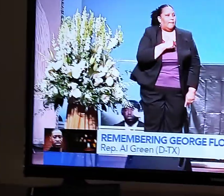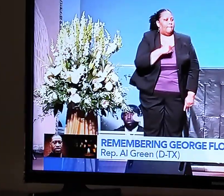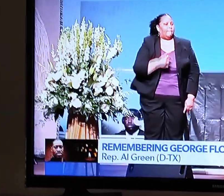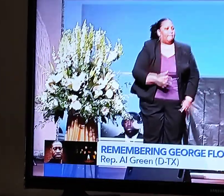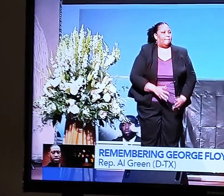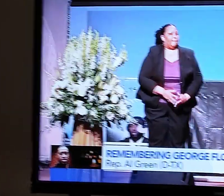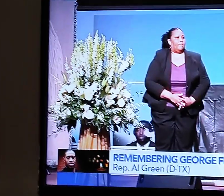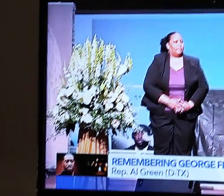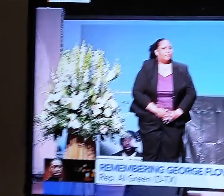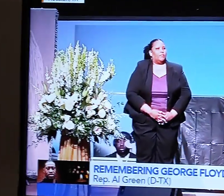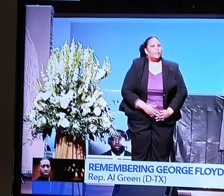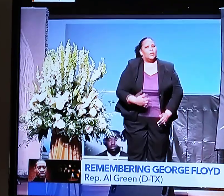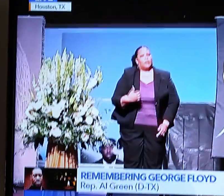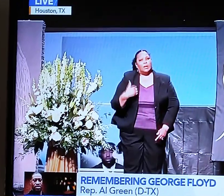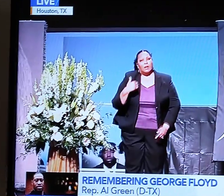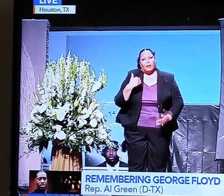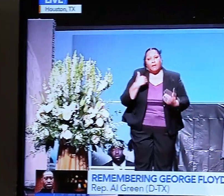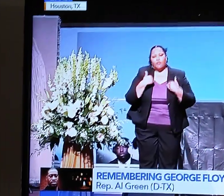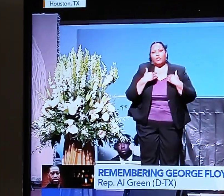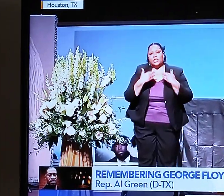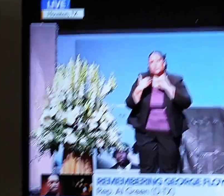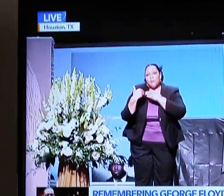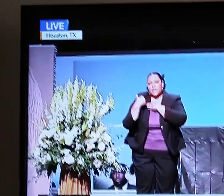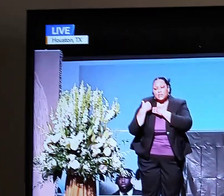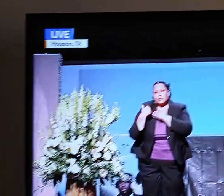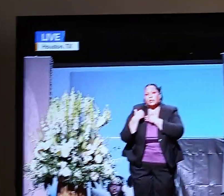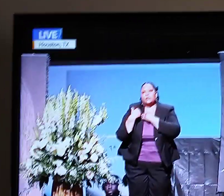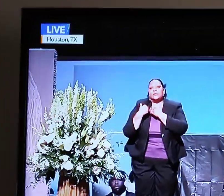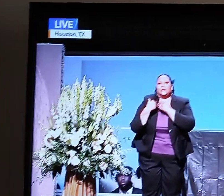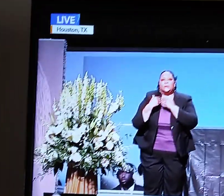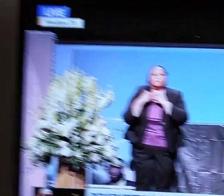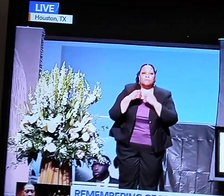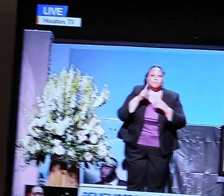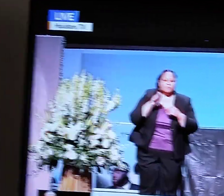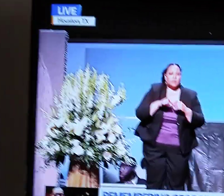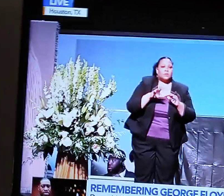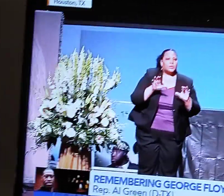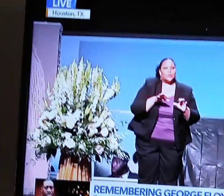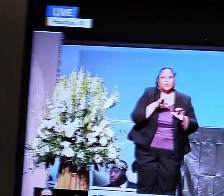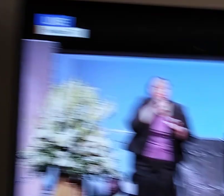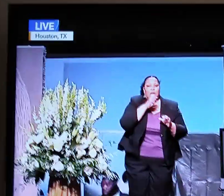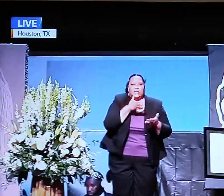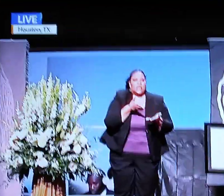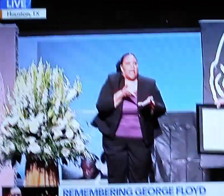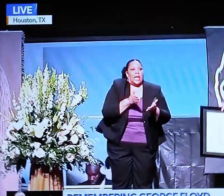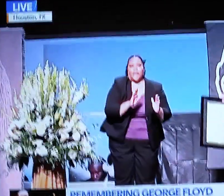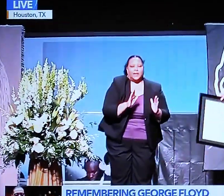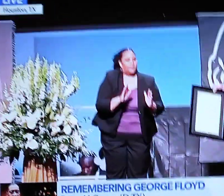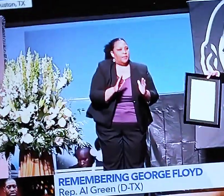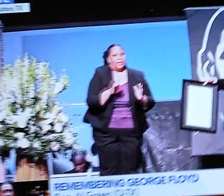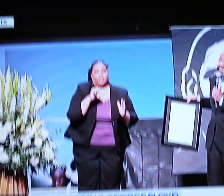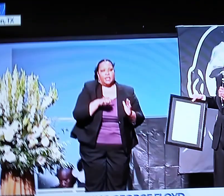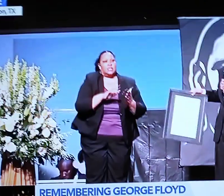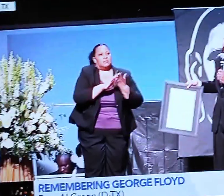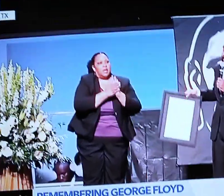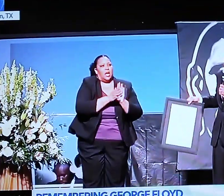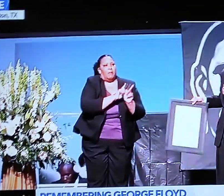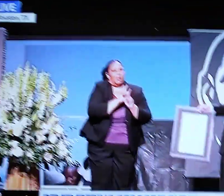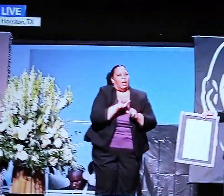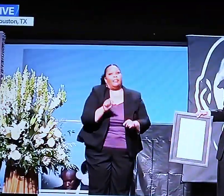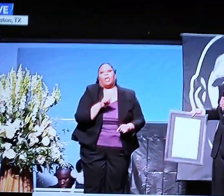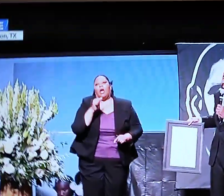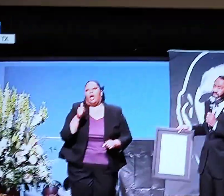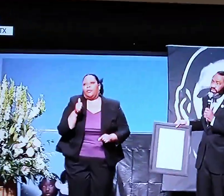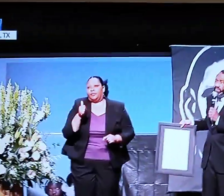We have a duty, responsibility, and an obligation not to allow this to be like the other